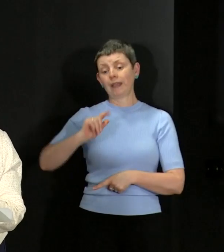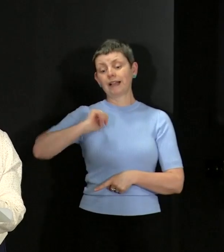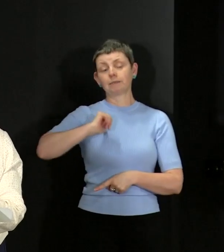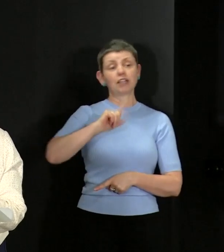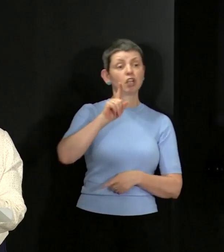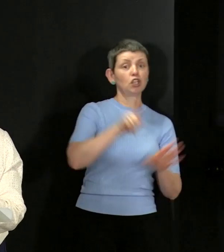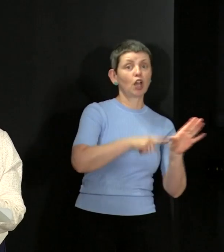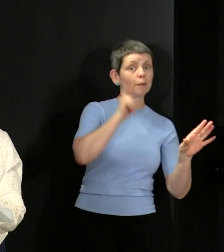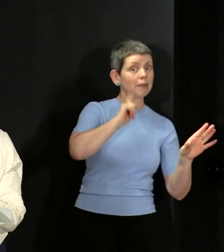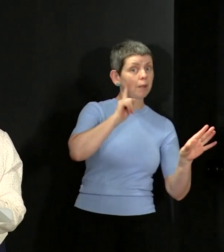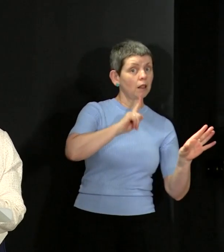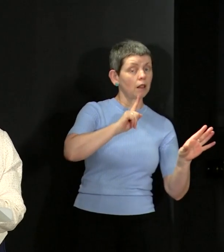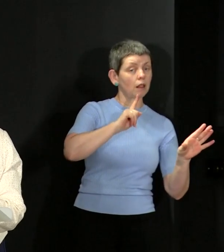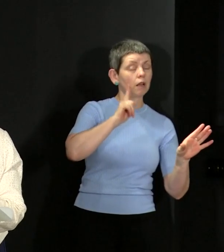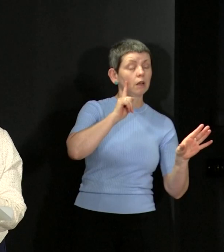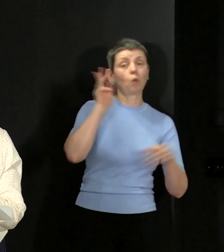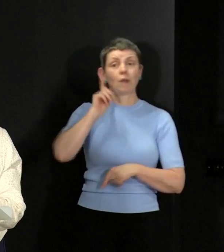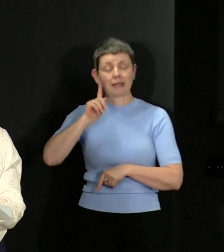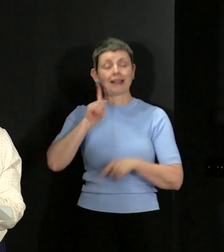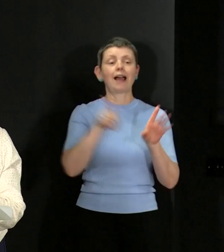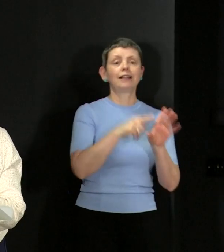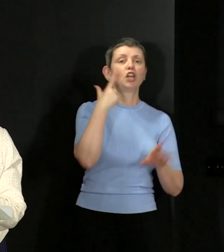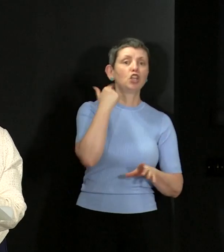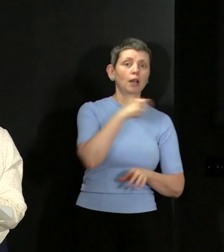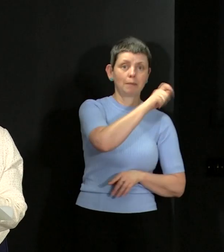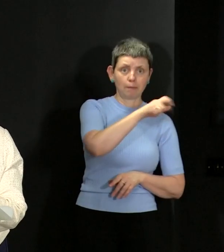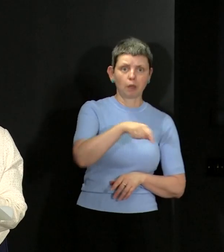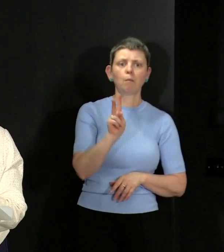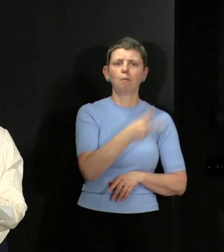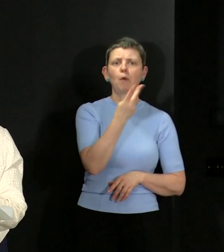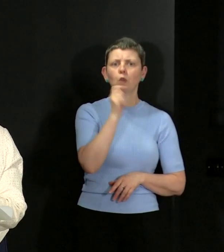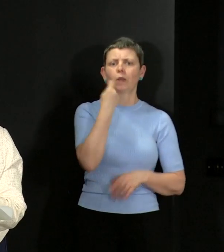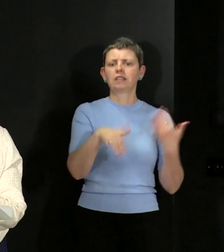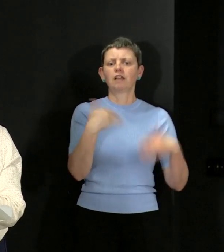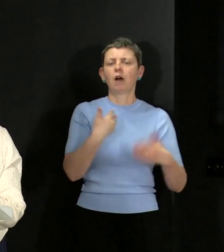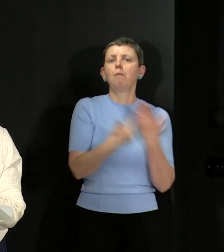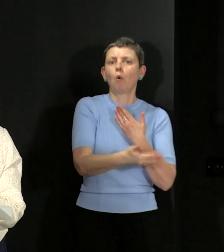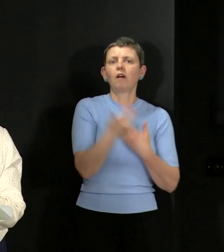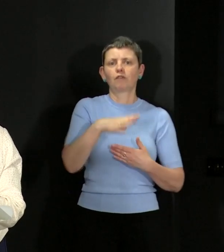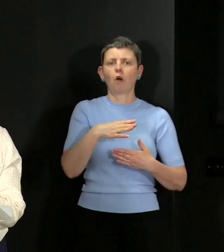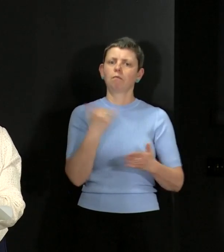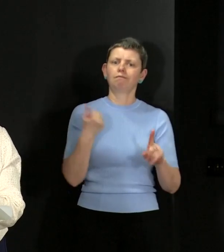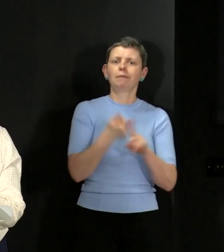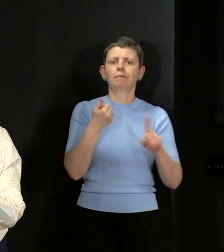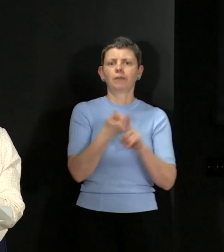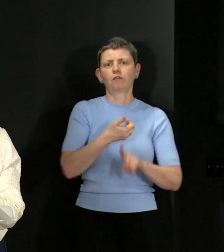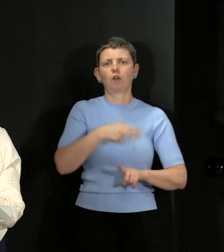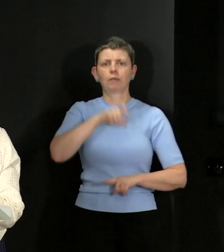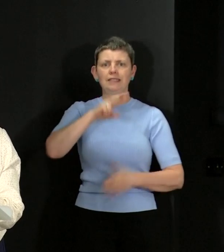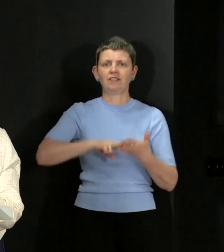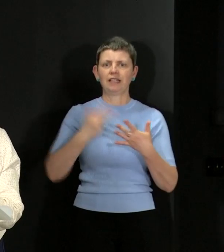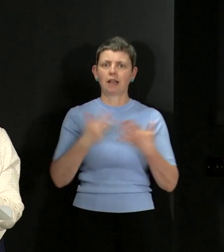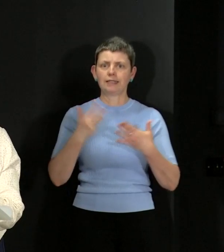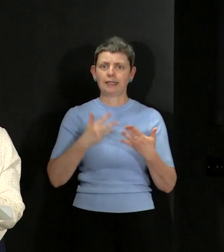will suffer most in the jobs market, particularly because of the impact of COVID. Now, that means that we have to take special